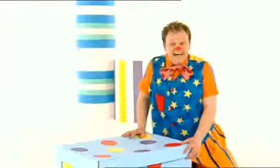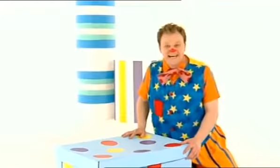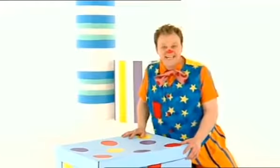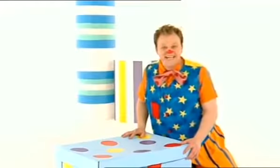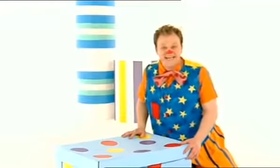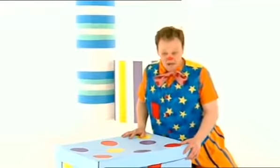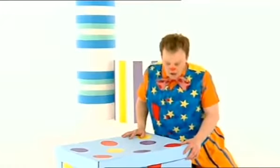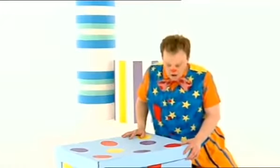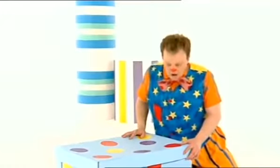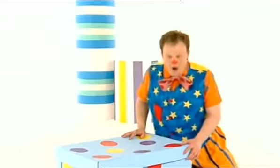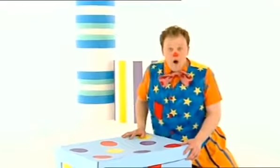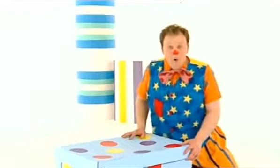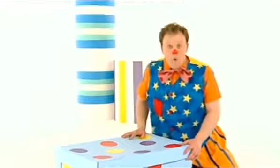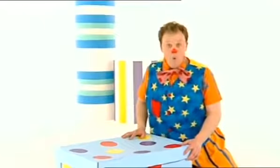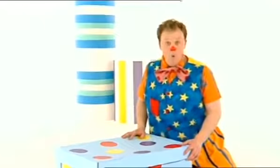box, Mr. Tumble? Ooh.